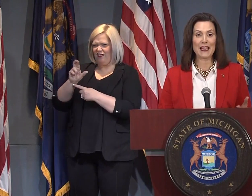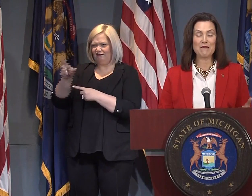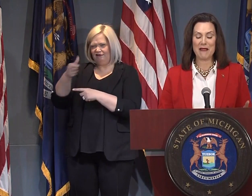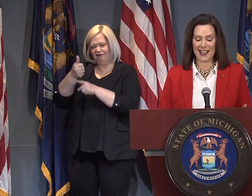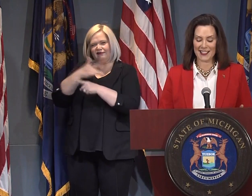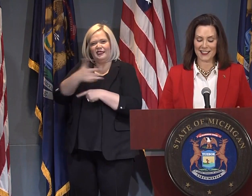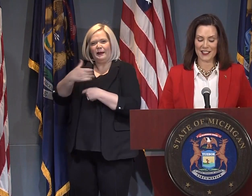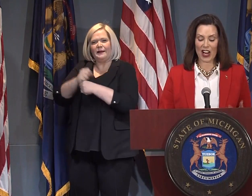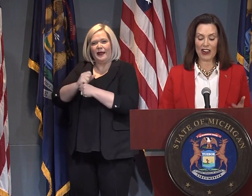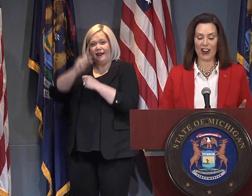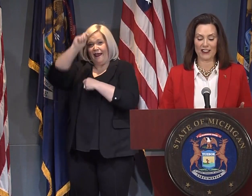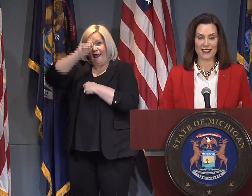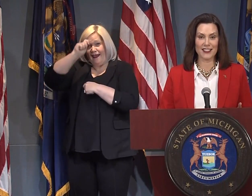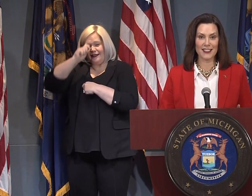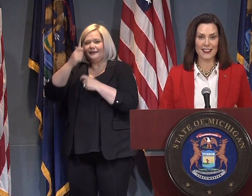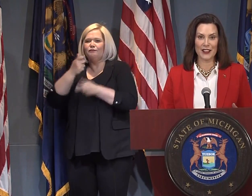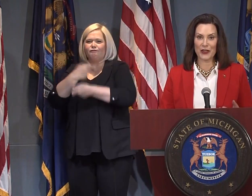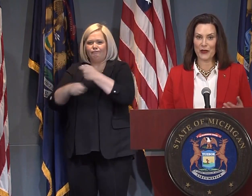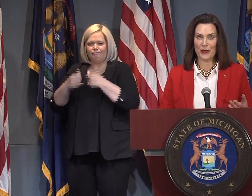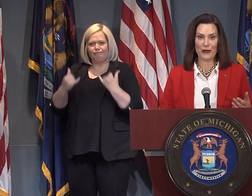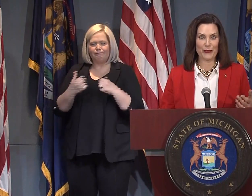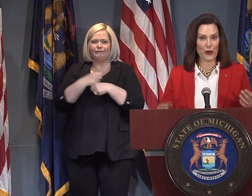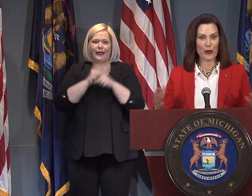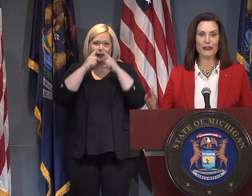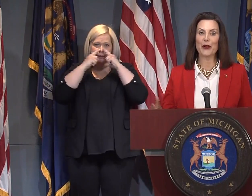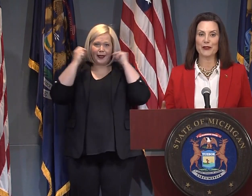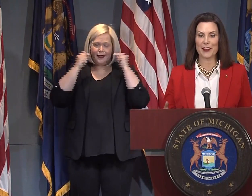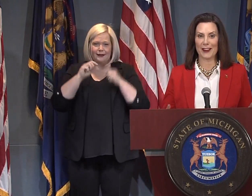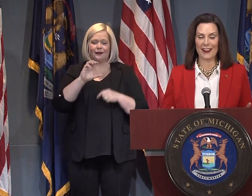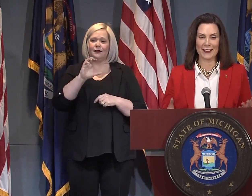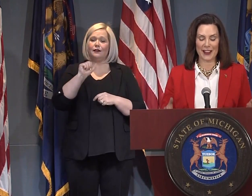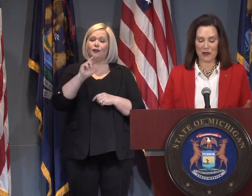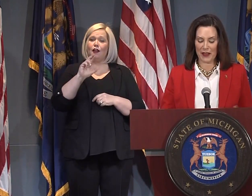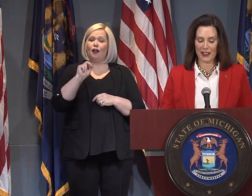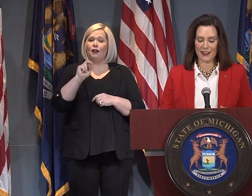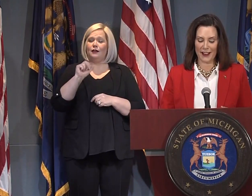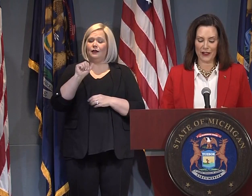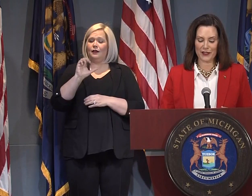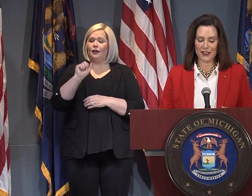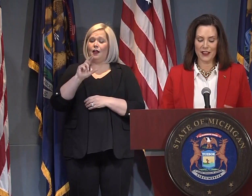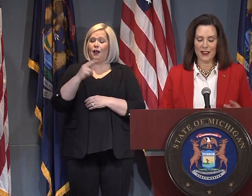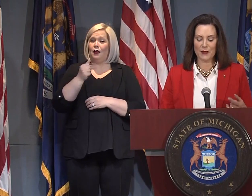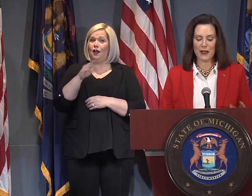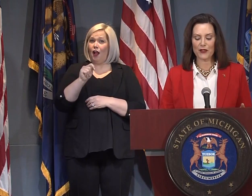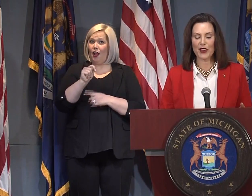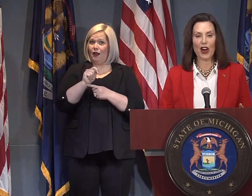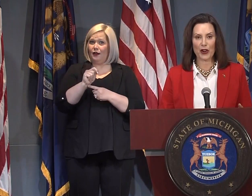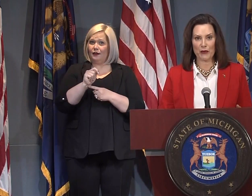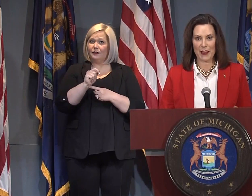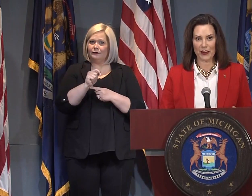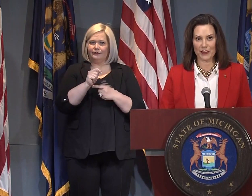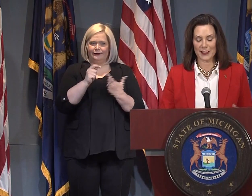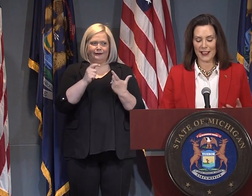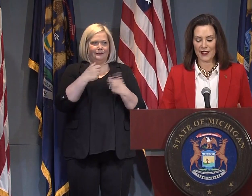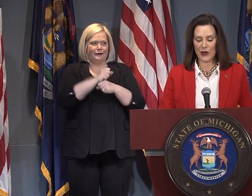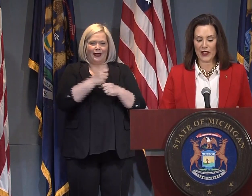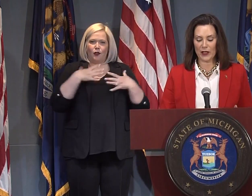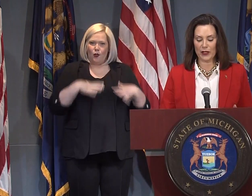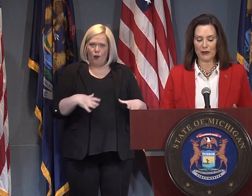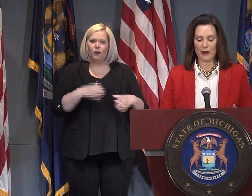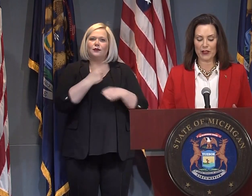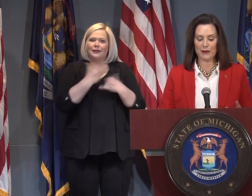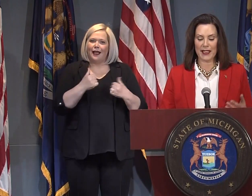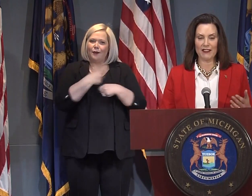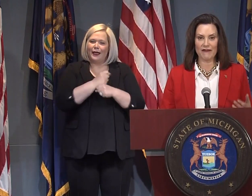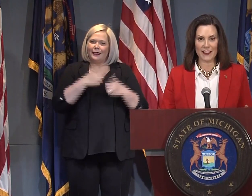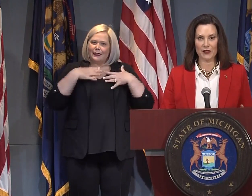They're making masks. Carhartt, who the world knows Carhartt, they are making gowns. The big three automakers and the